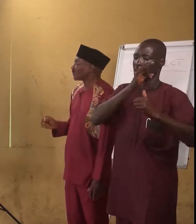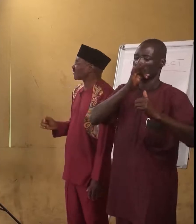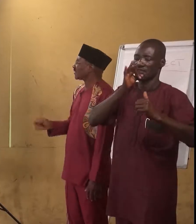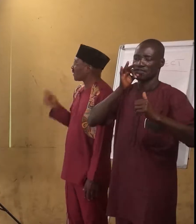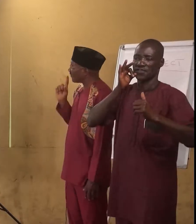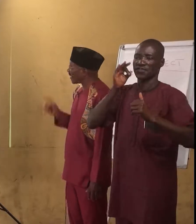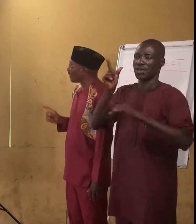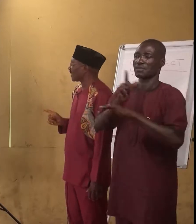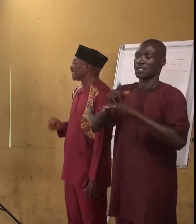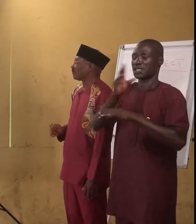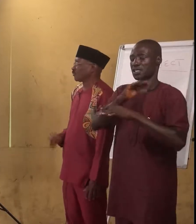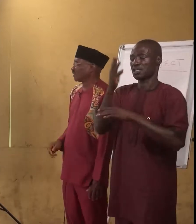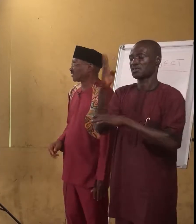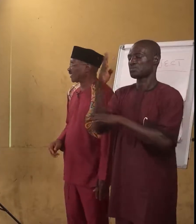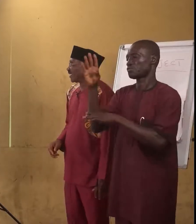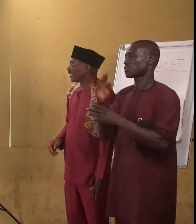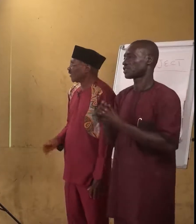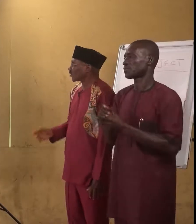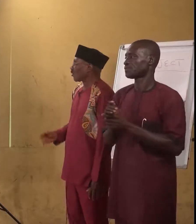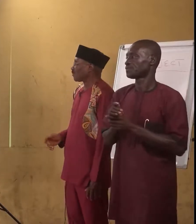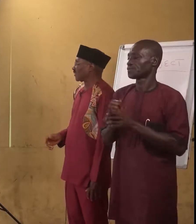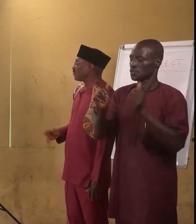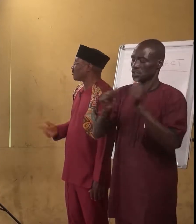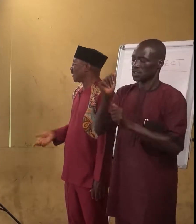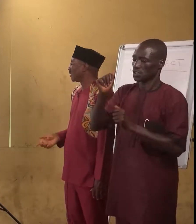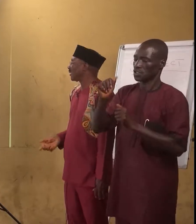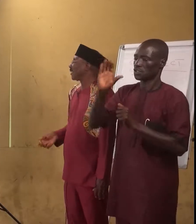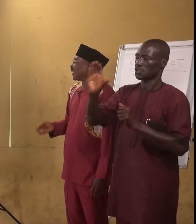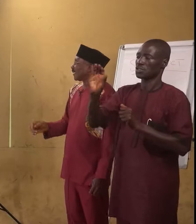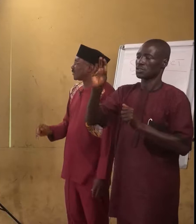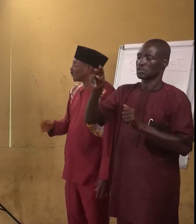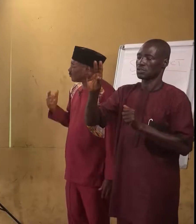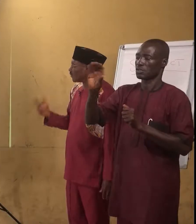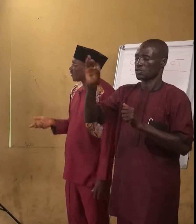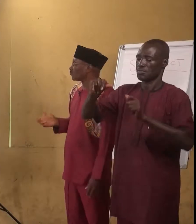is separated by farmland and bushes. Each compound may be